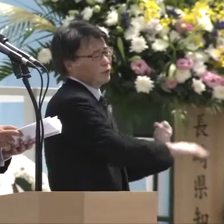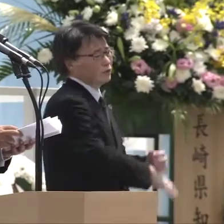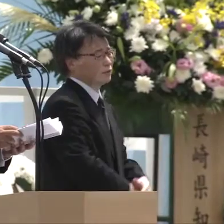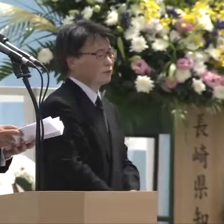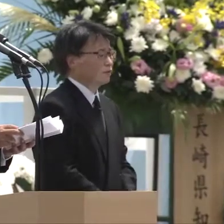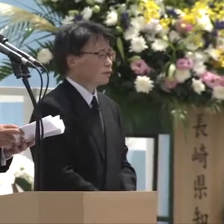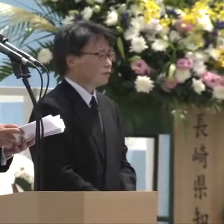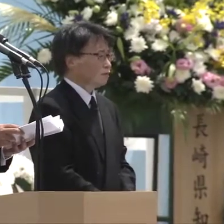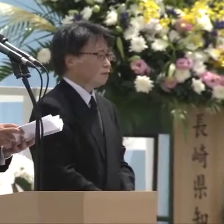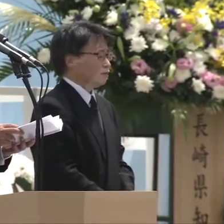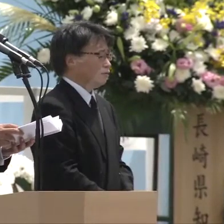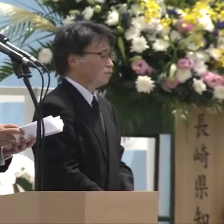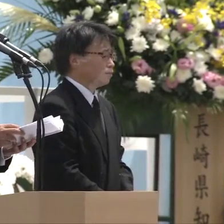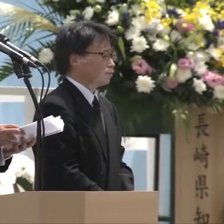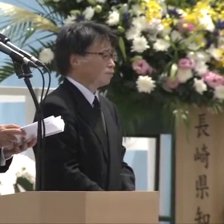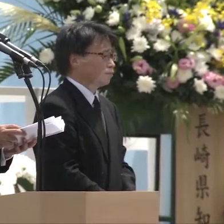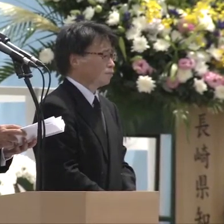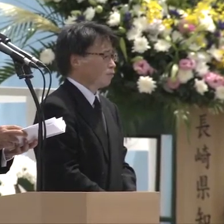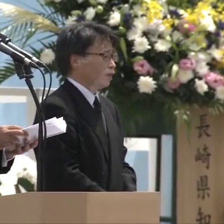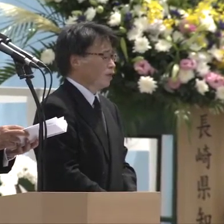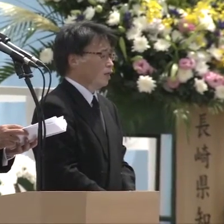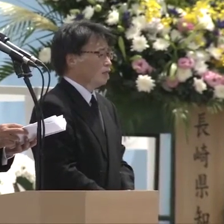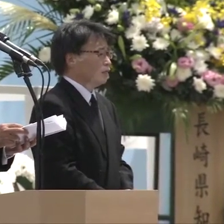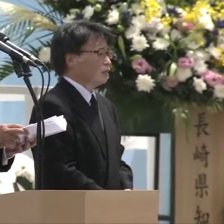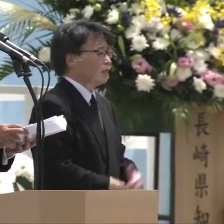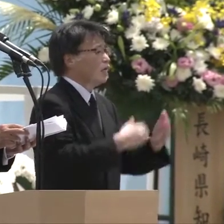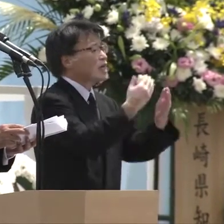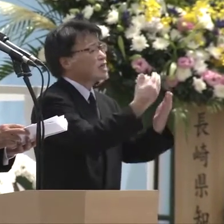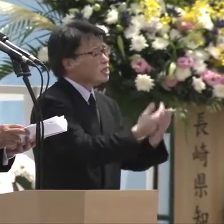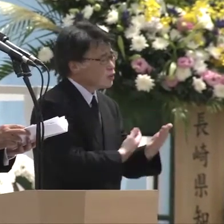their lives one after another.